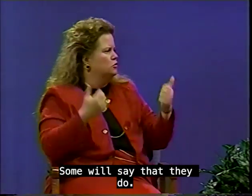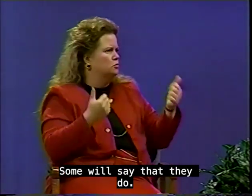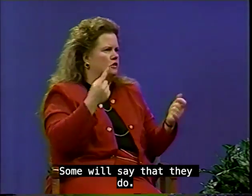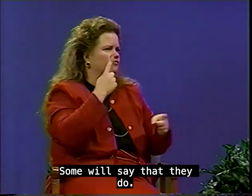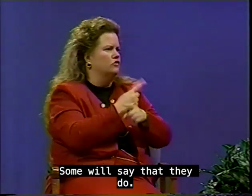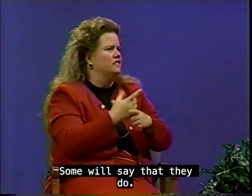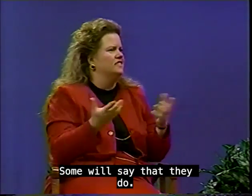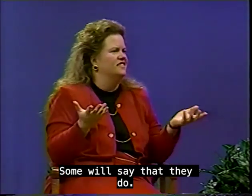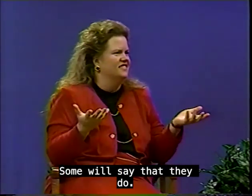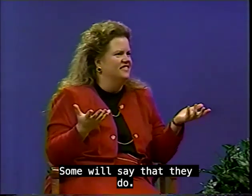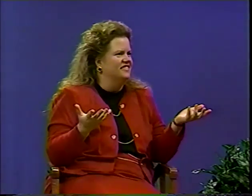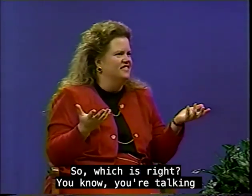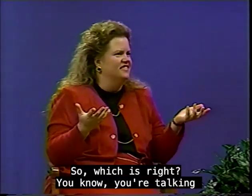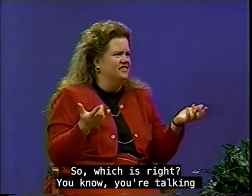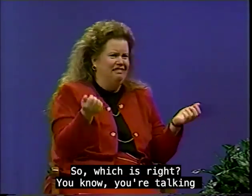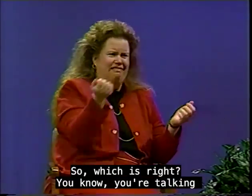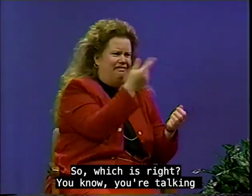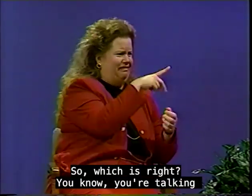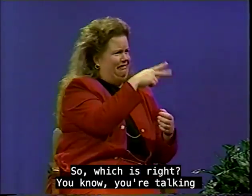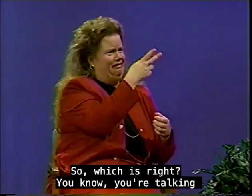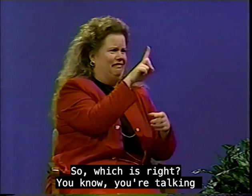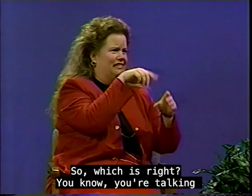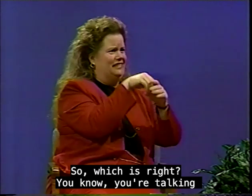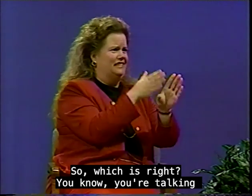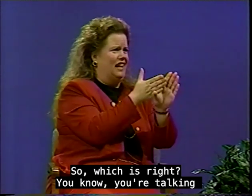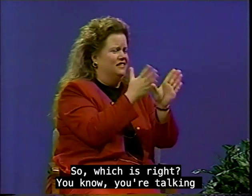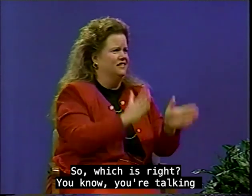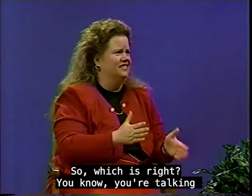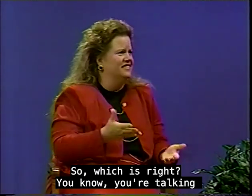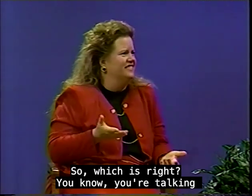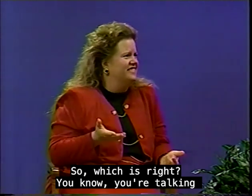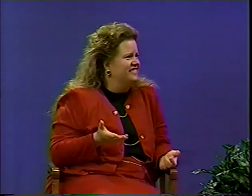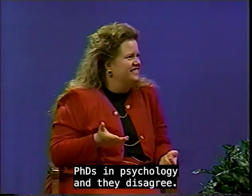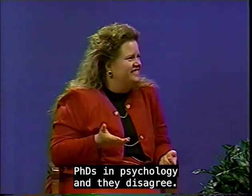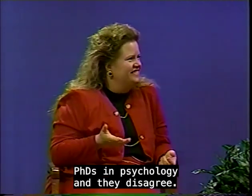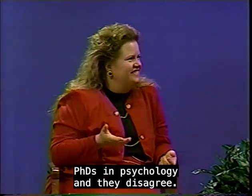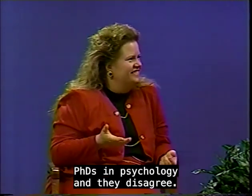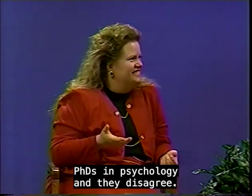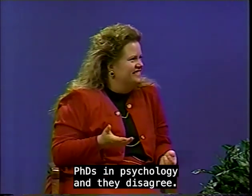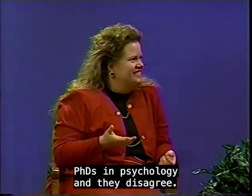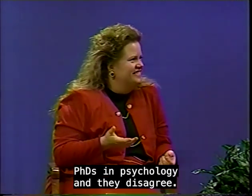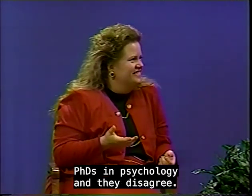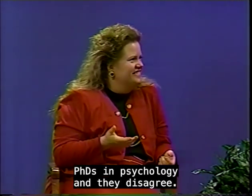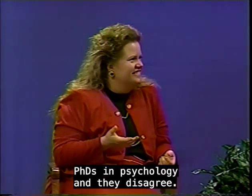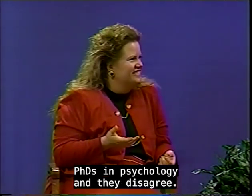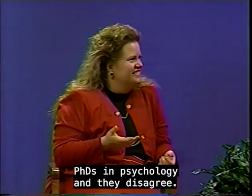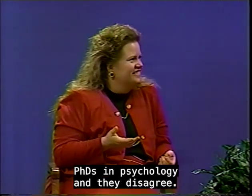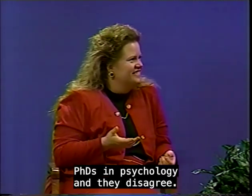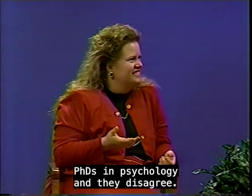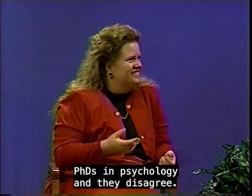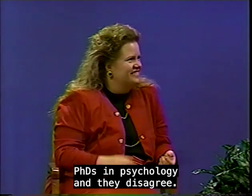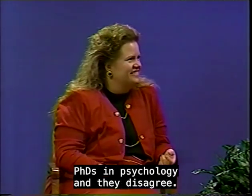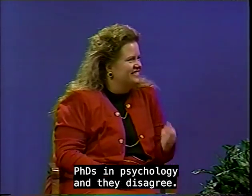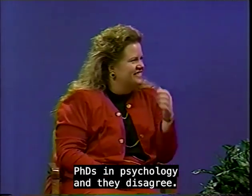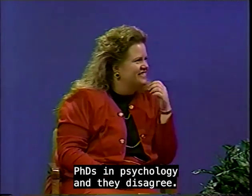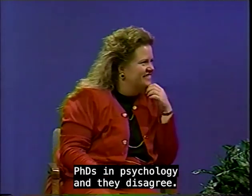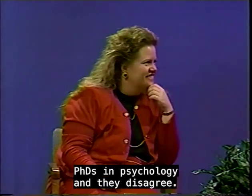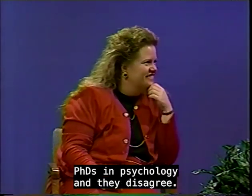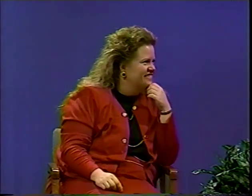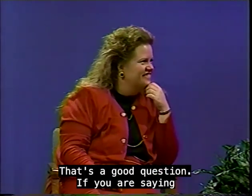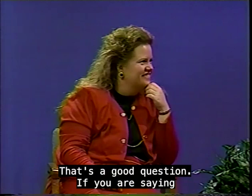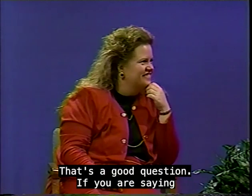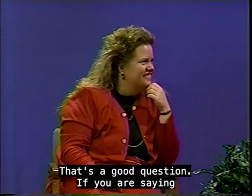do, others say that they don't. So which is right? You know, you're talking about PhDs in psychology, and they